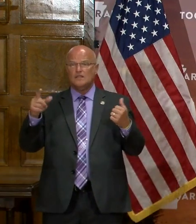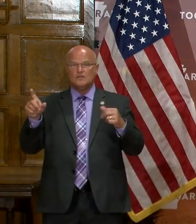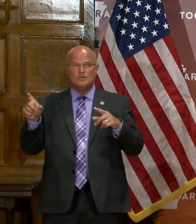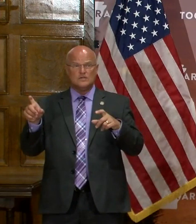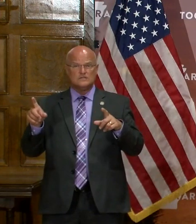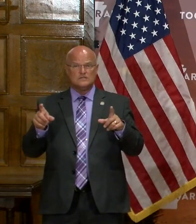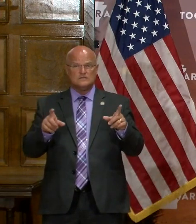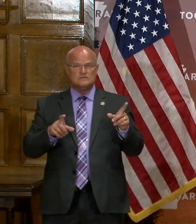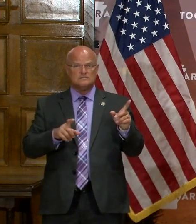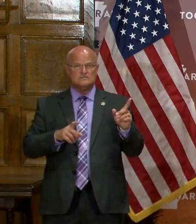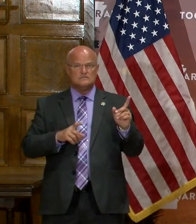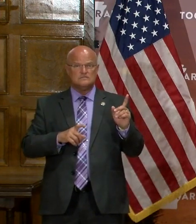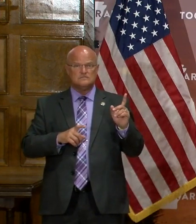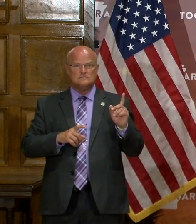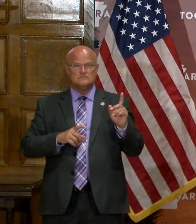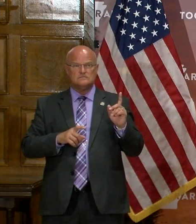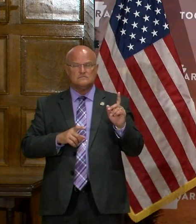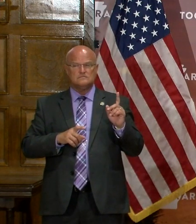question?